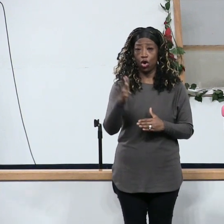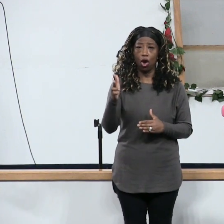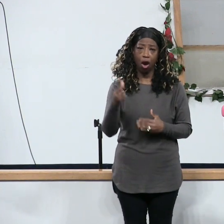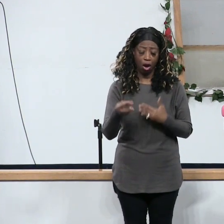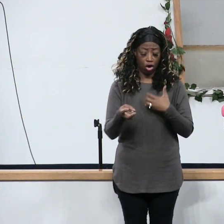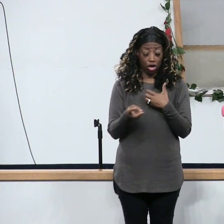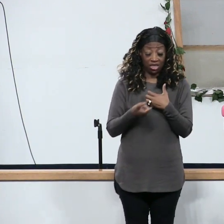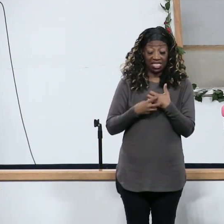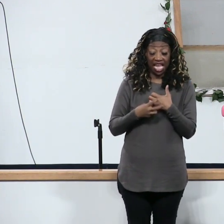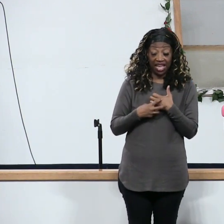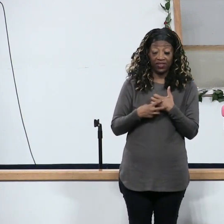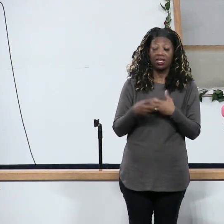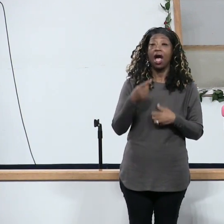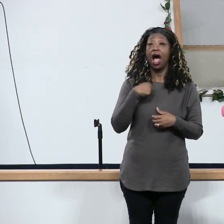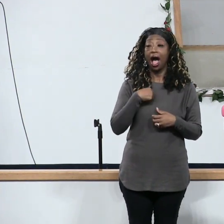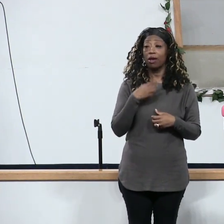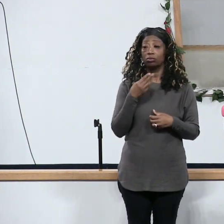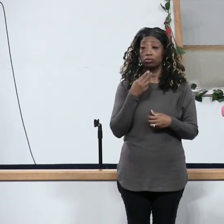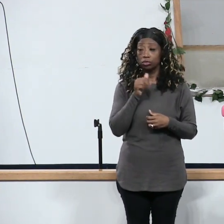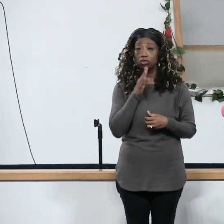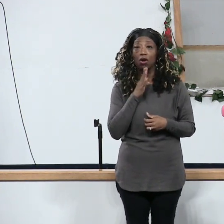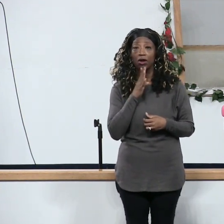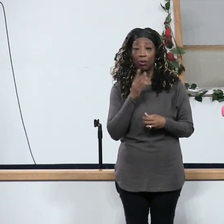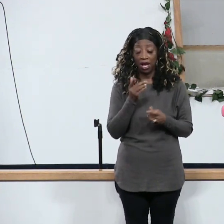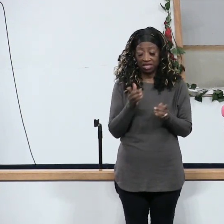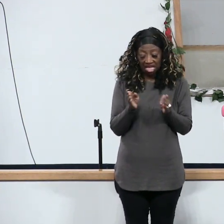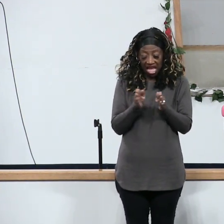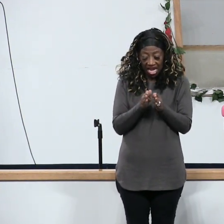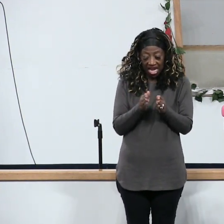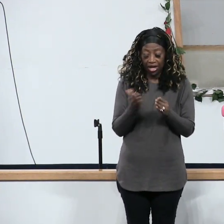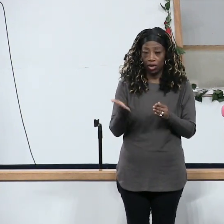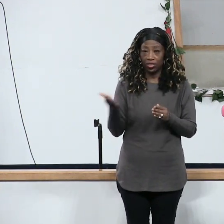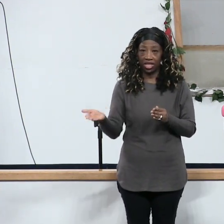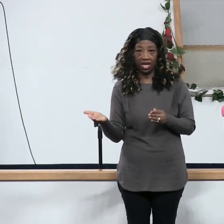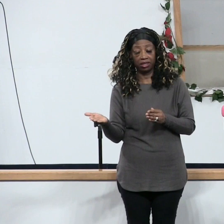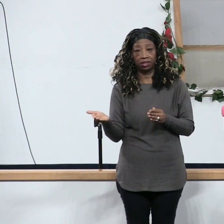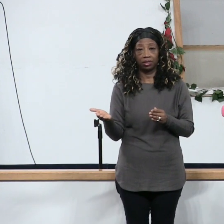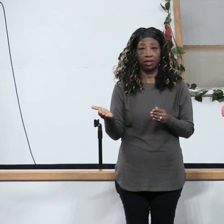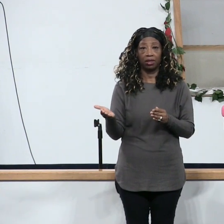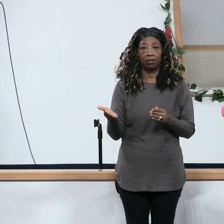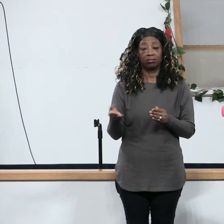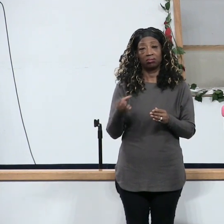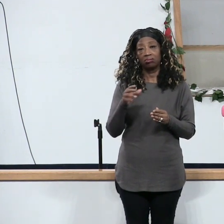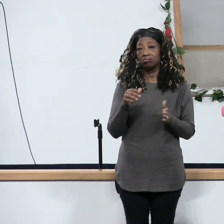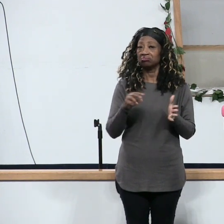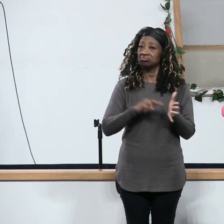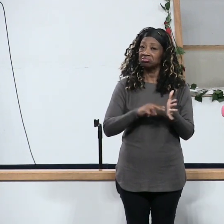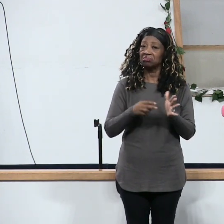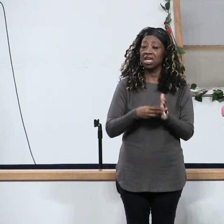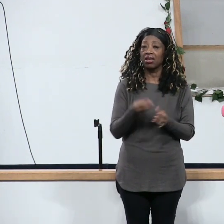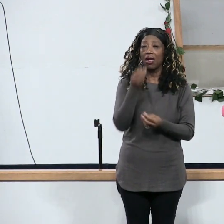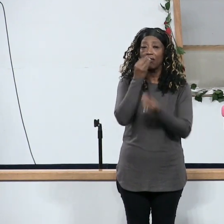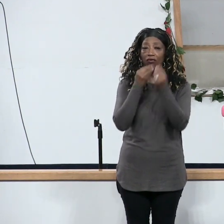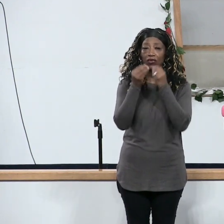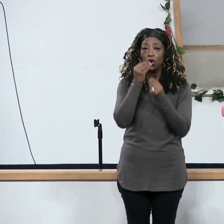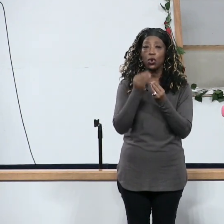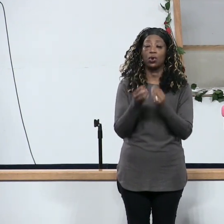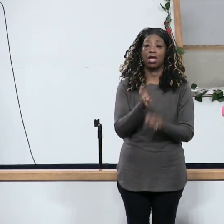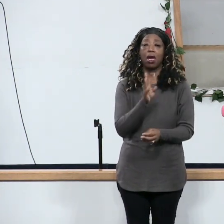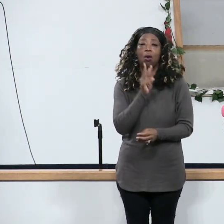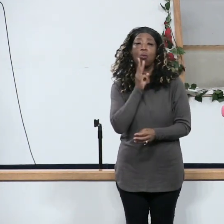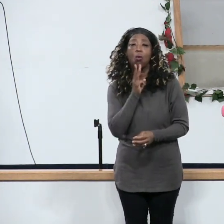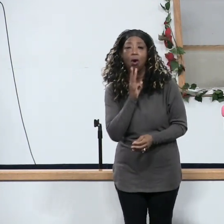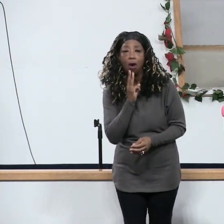or your investments. I'm talking about the little things, the necessities of life, like food and water